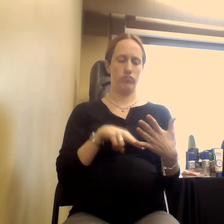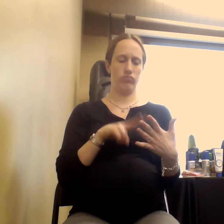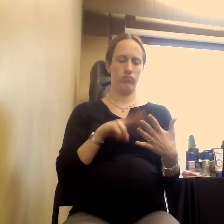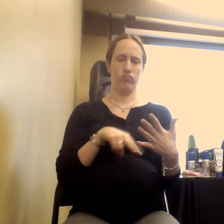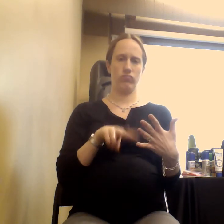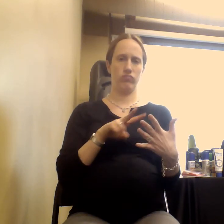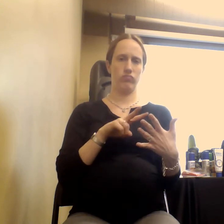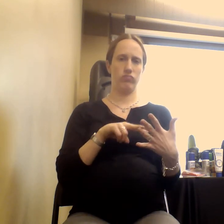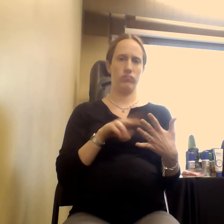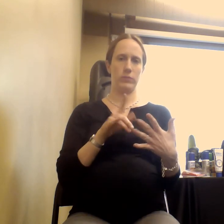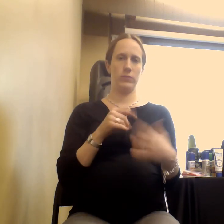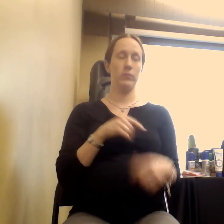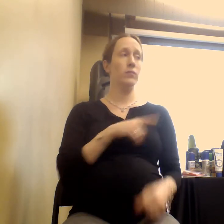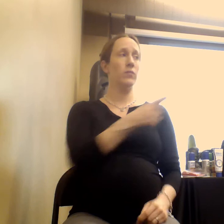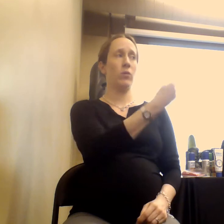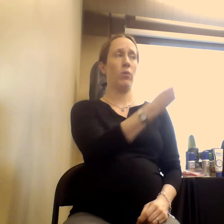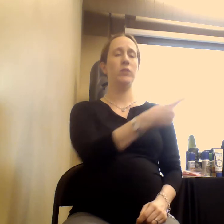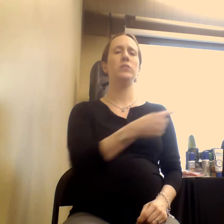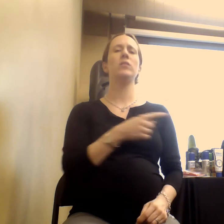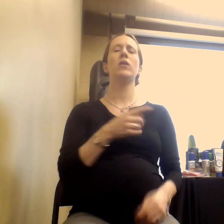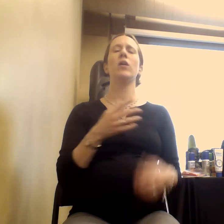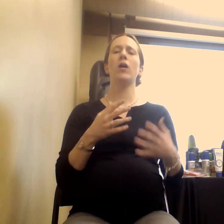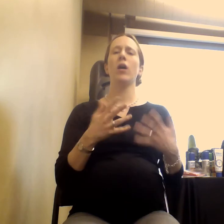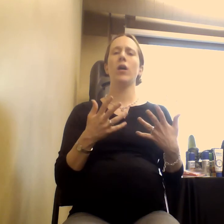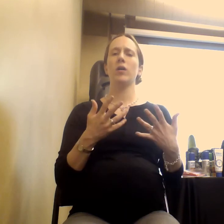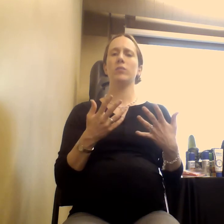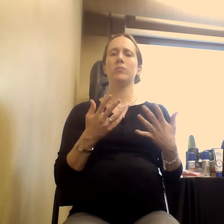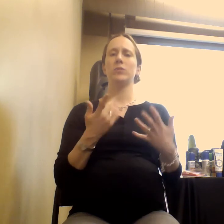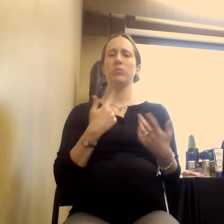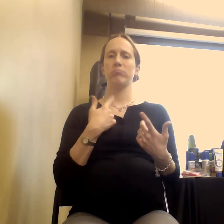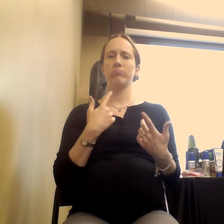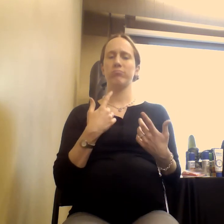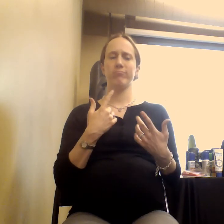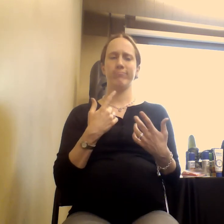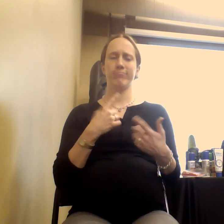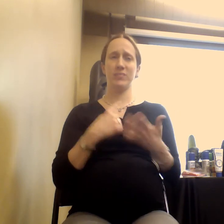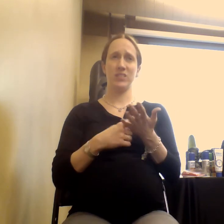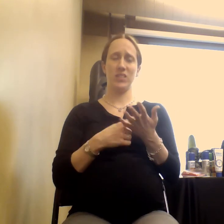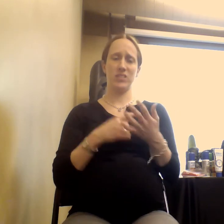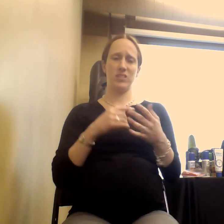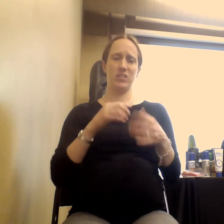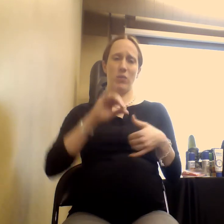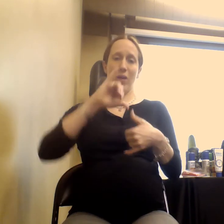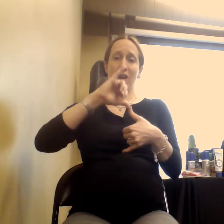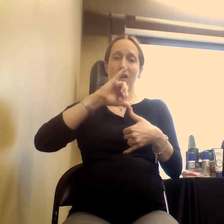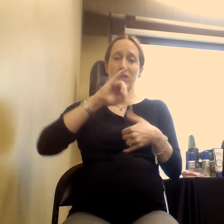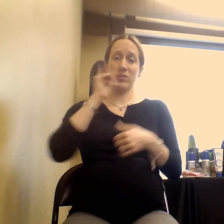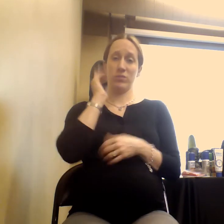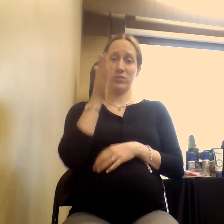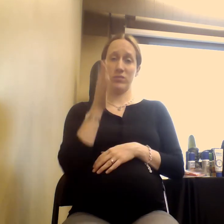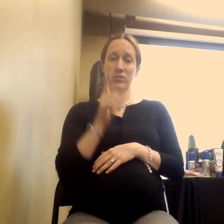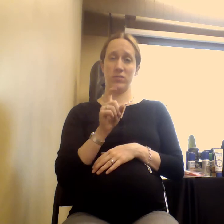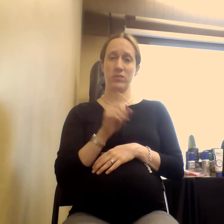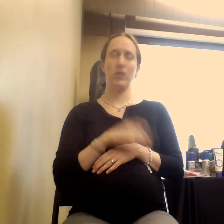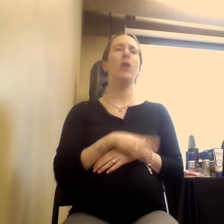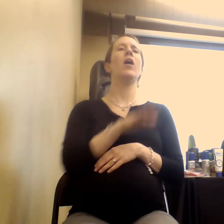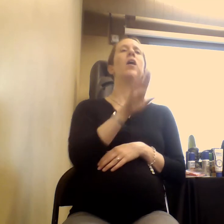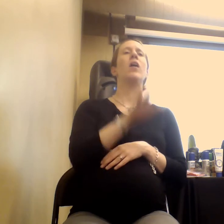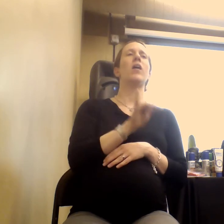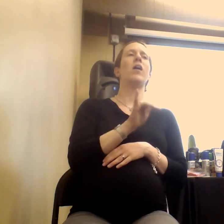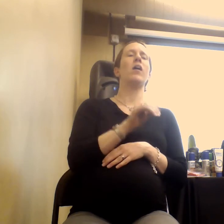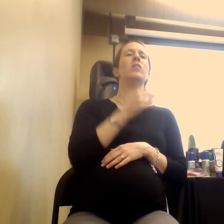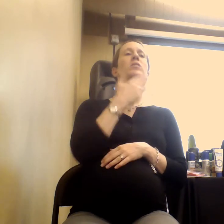What about height versus, you know? Height, good question. Mid-height, Yeah, okay, so I like the big, and I'm out ankle support